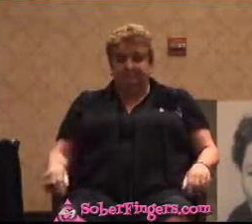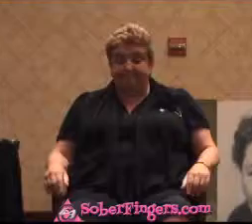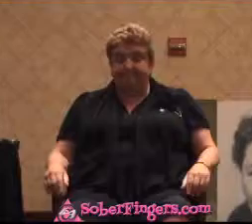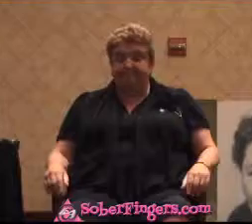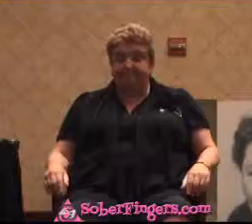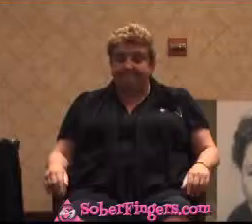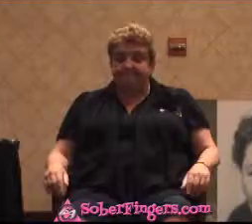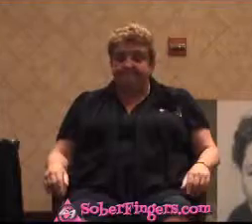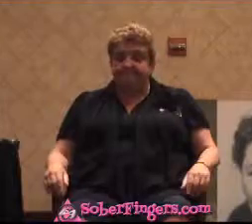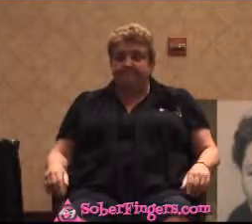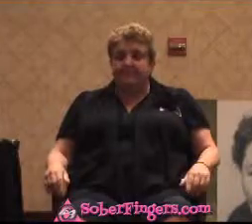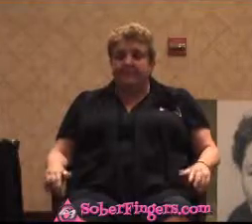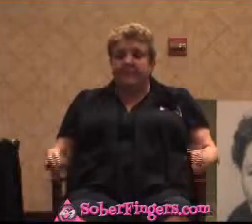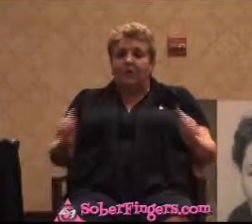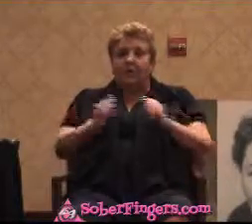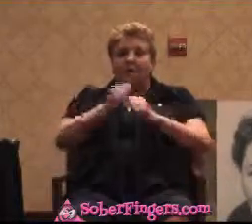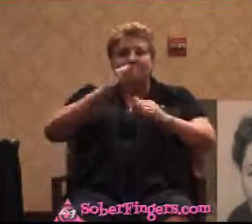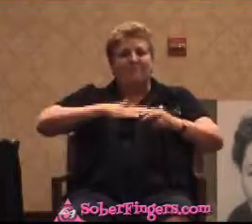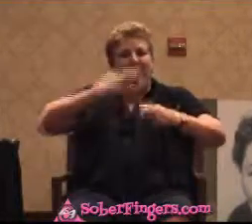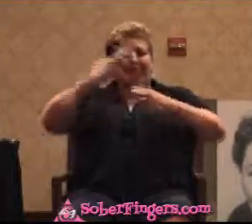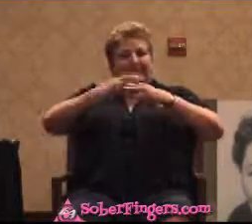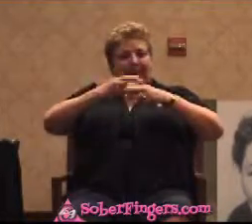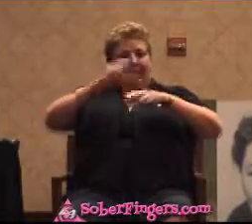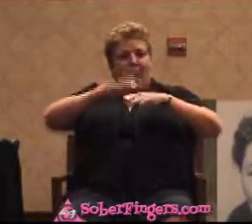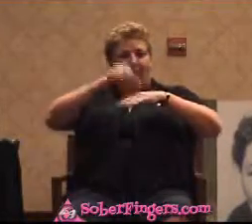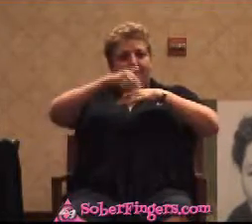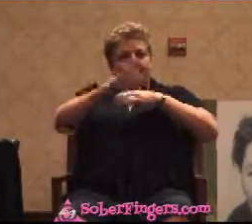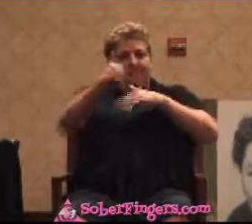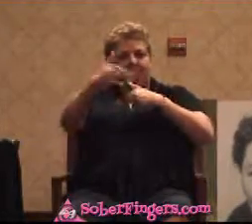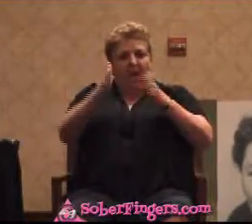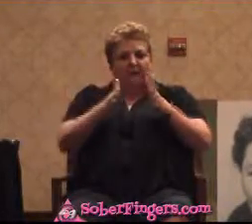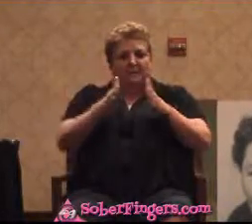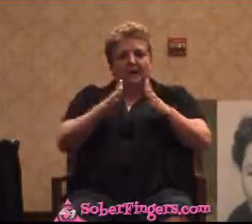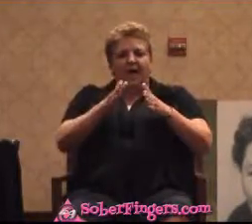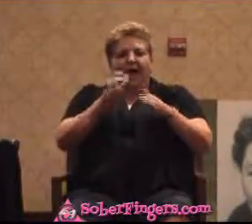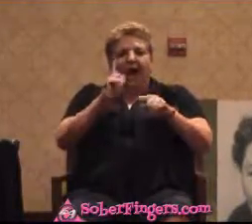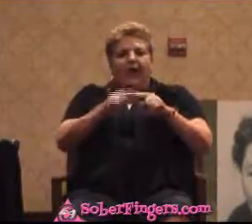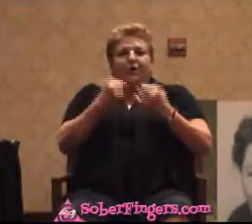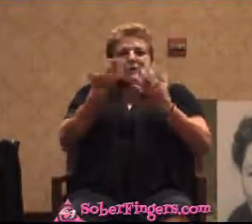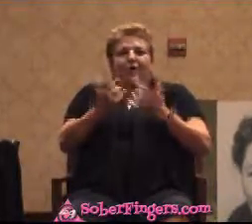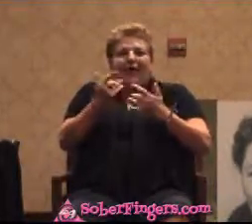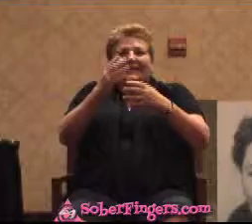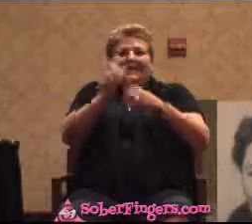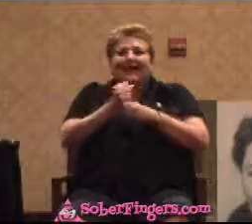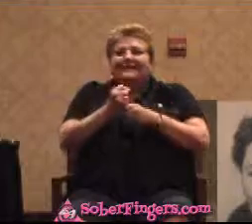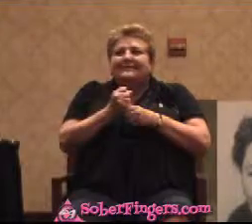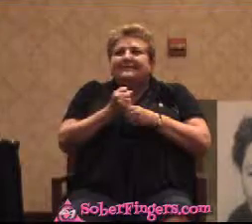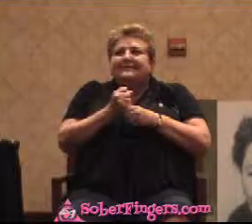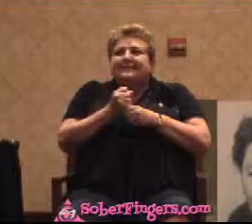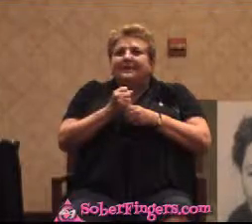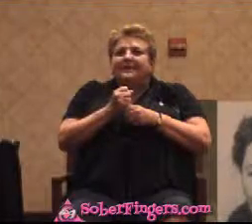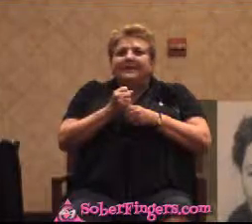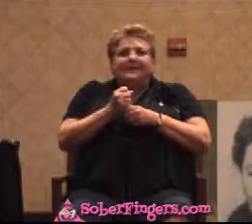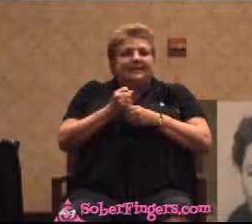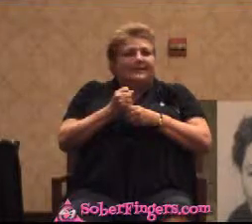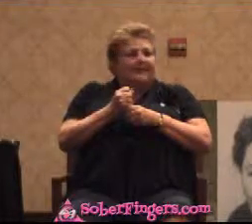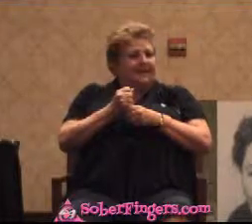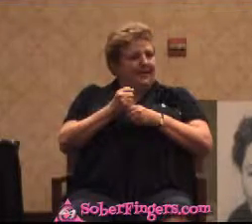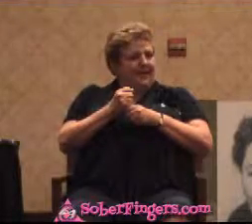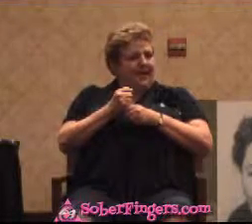With my name on the mailbox. I couldn't wait to get somebody, a significant other, so I could put their ass